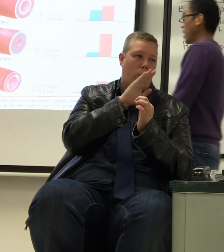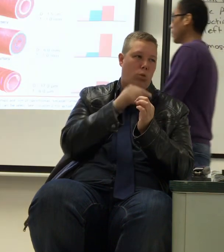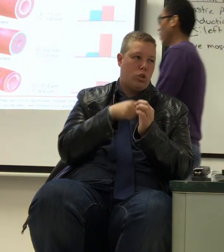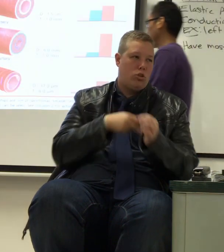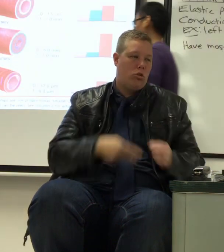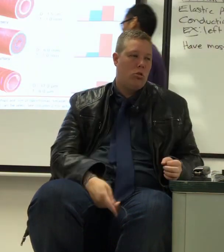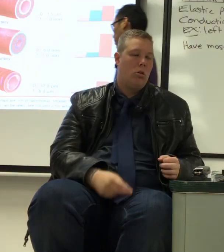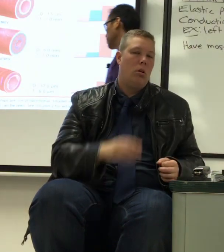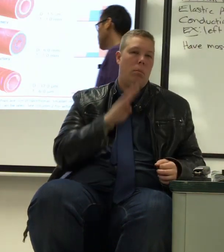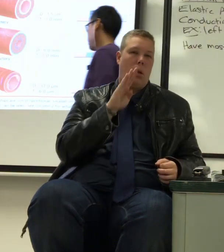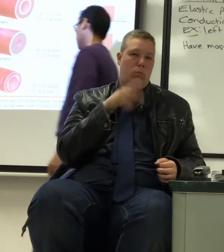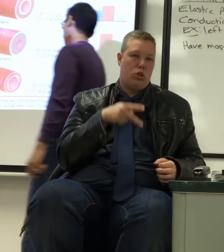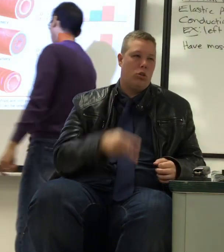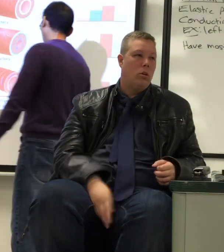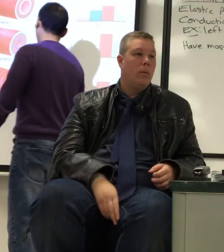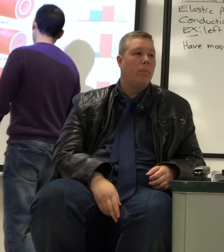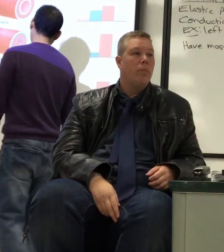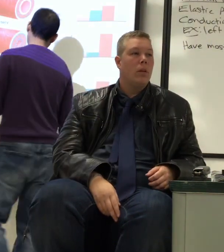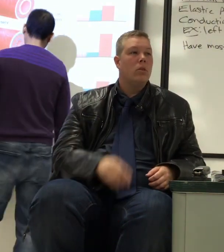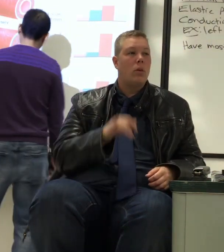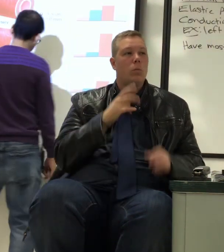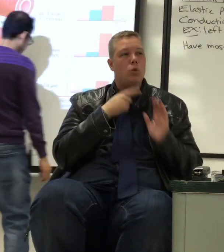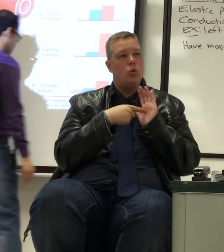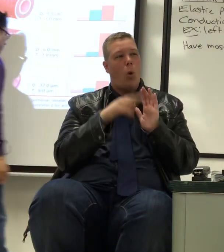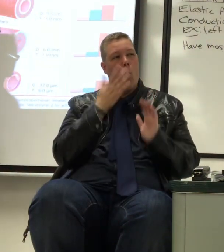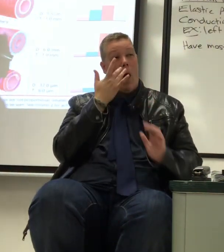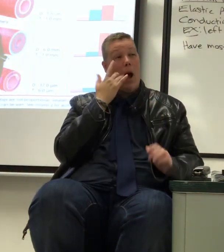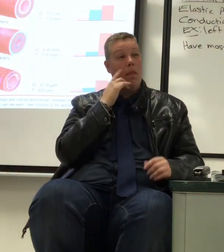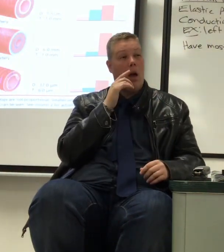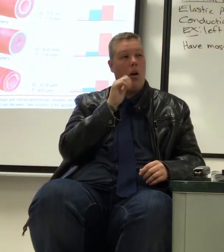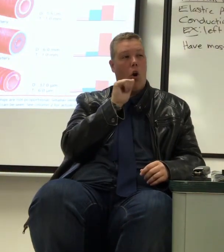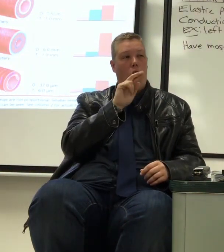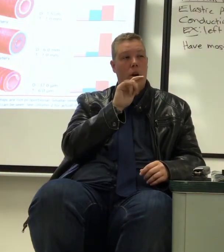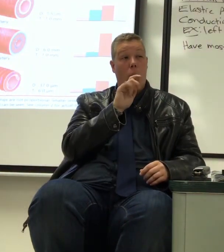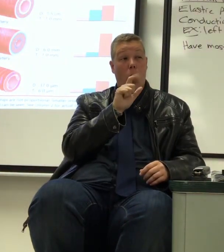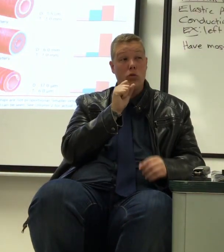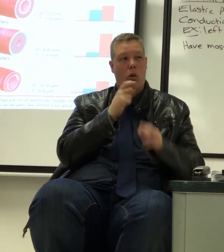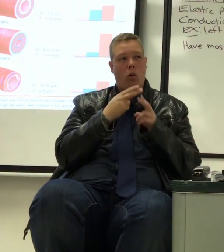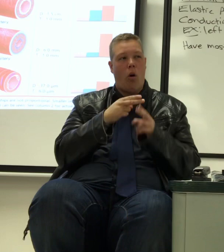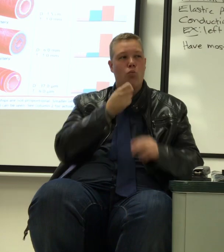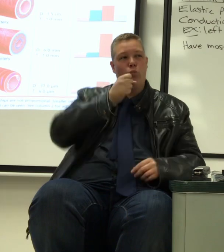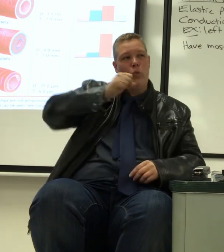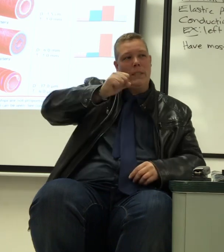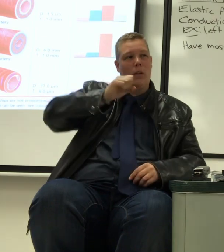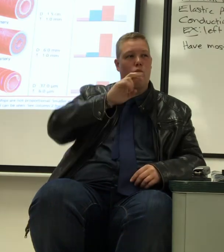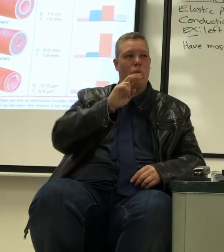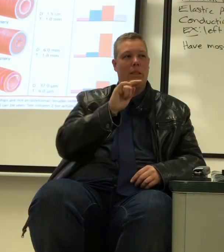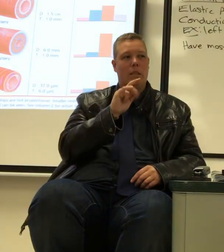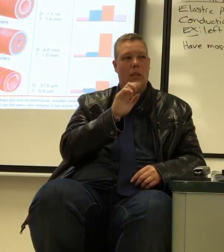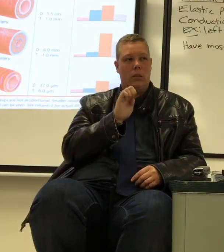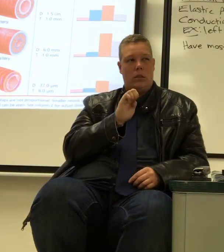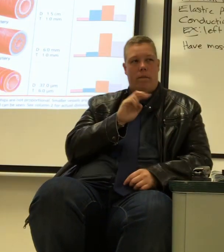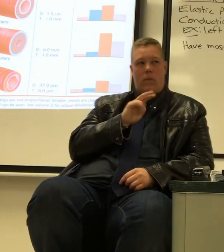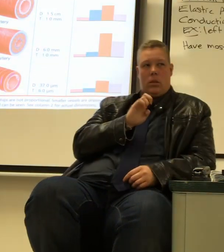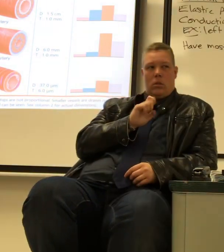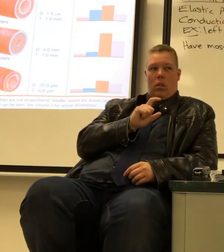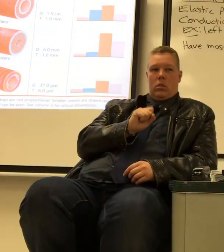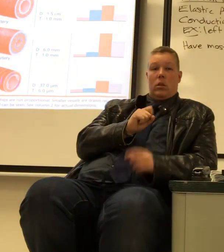view of why the arterioles are called your resistance vessels. In terms of their structure, we're down to 2